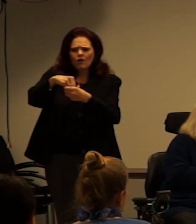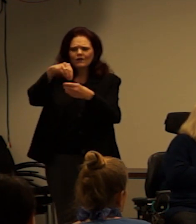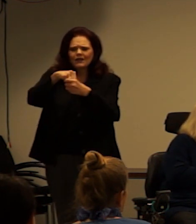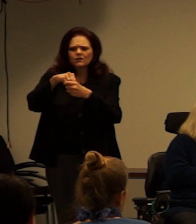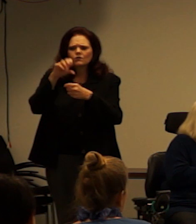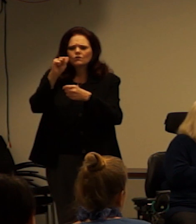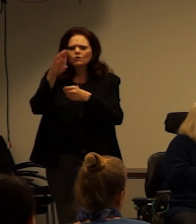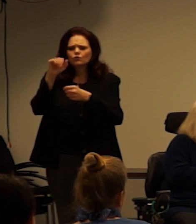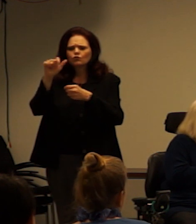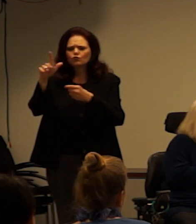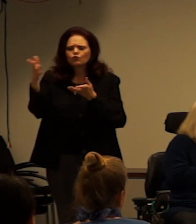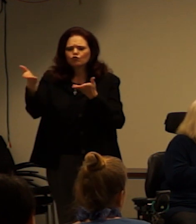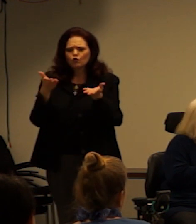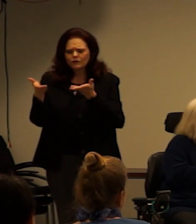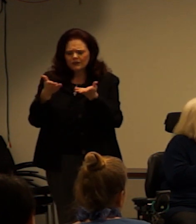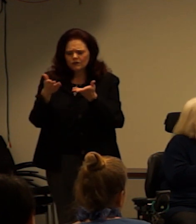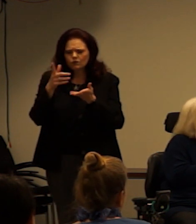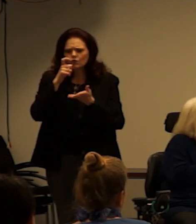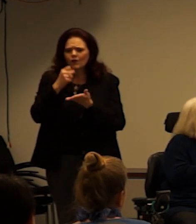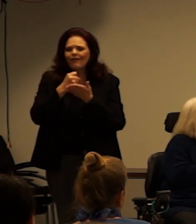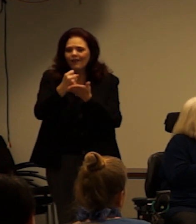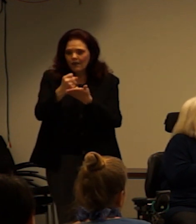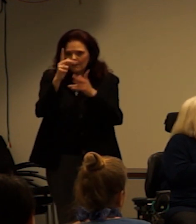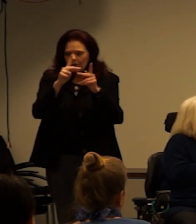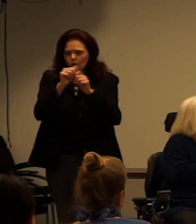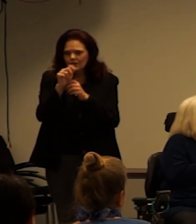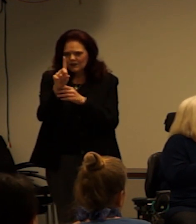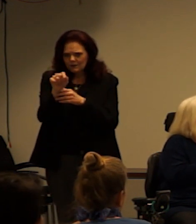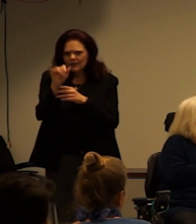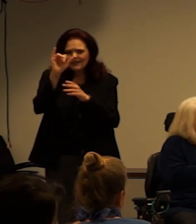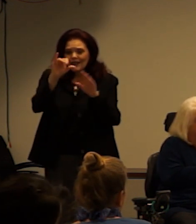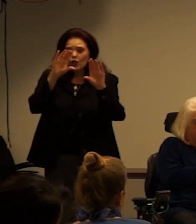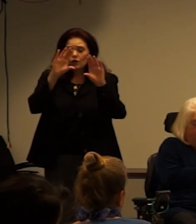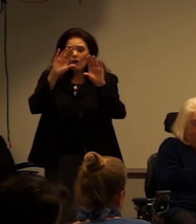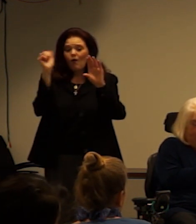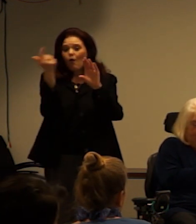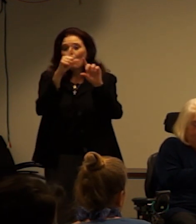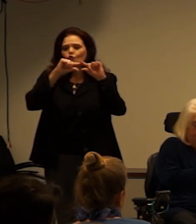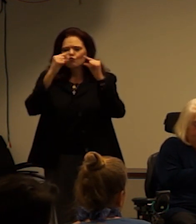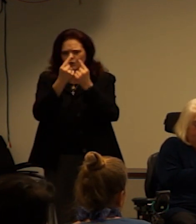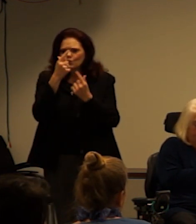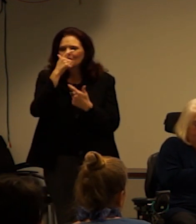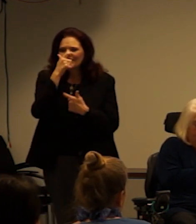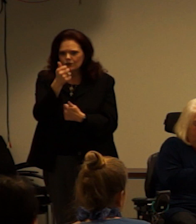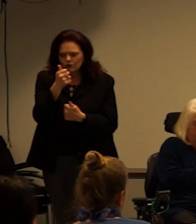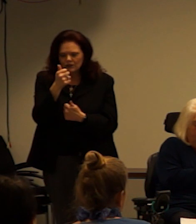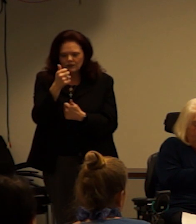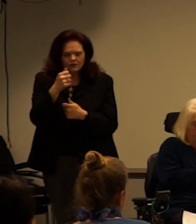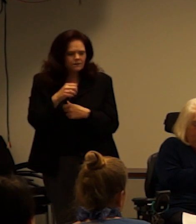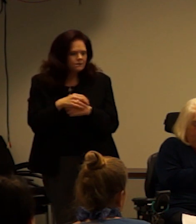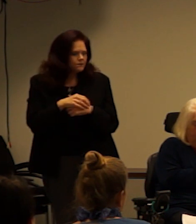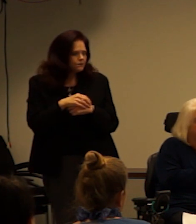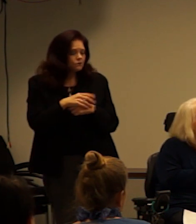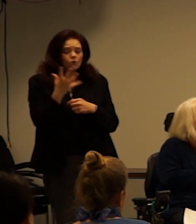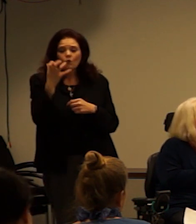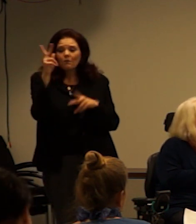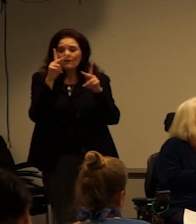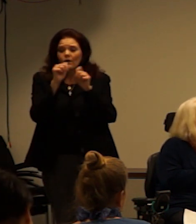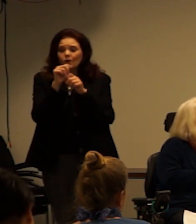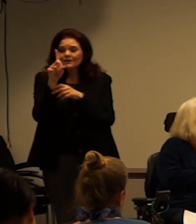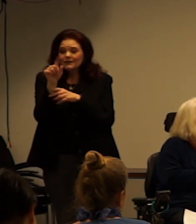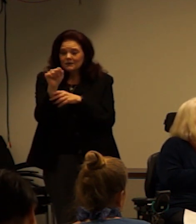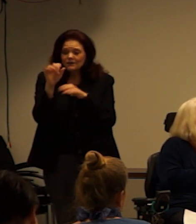social services and deal with people with disabilities, all those groups. Right. We want people with